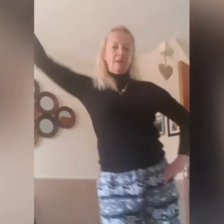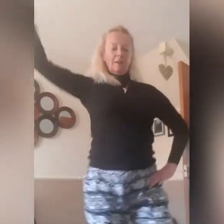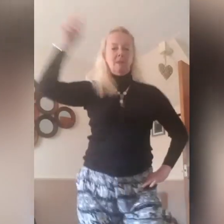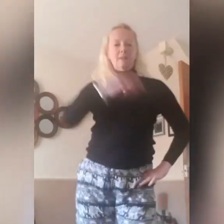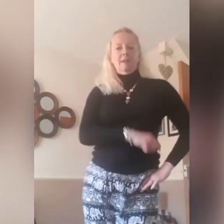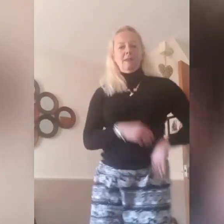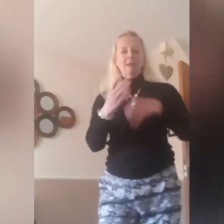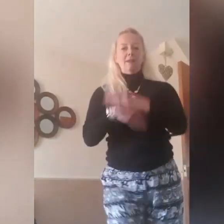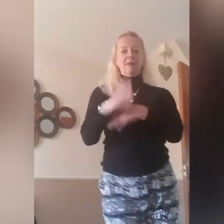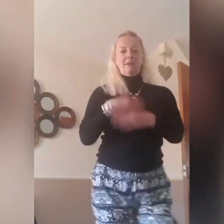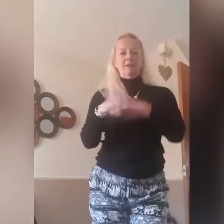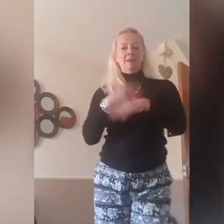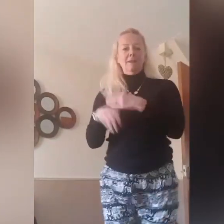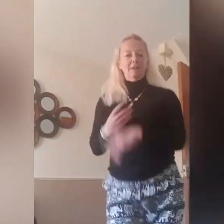I don't care, baby, by the way.